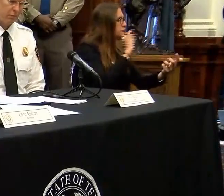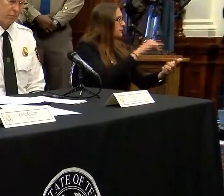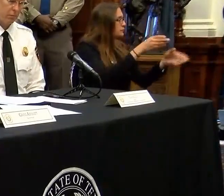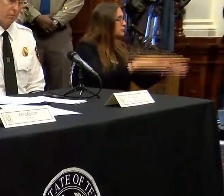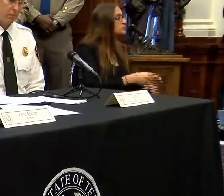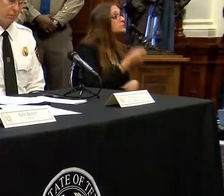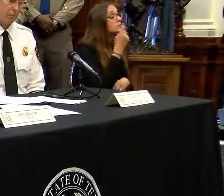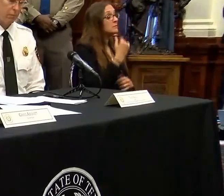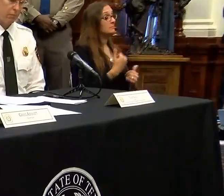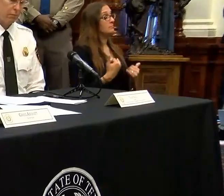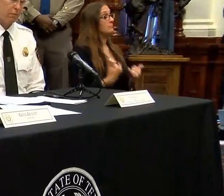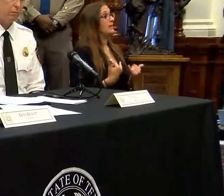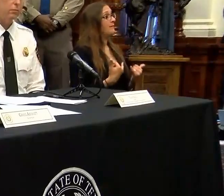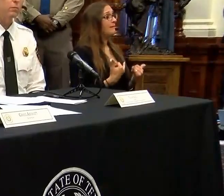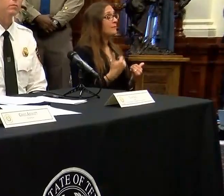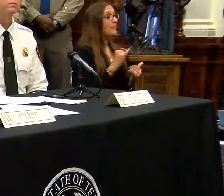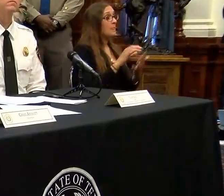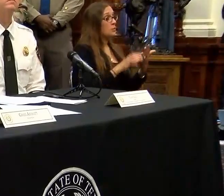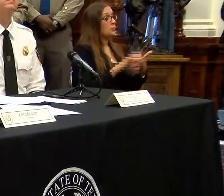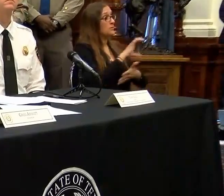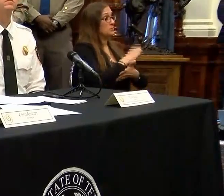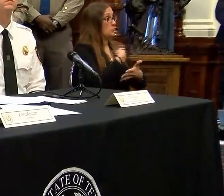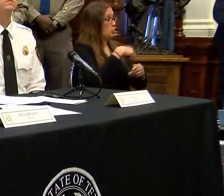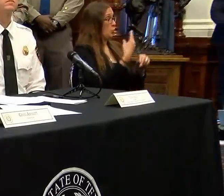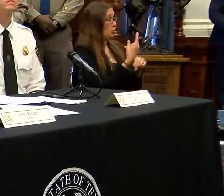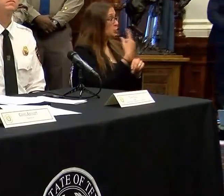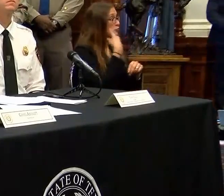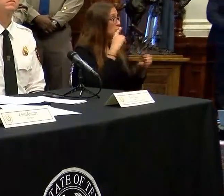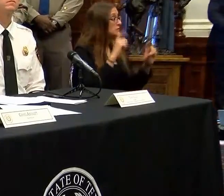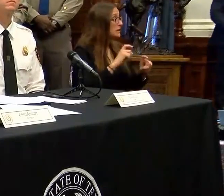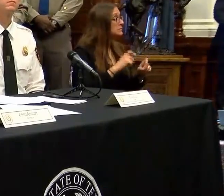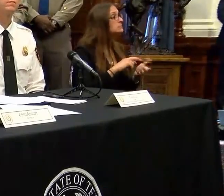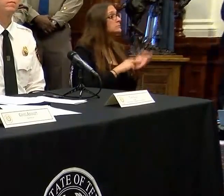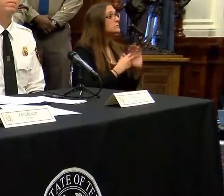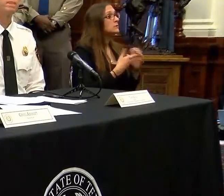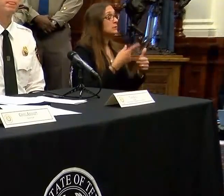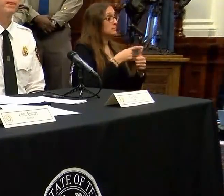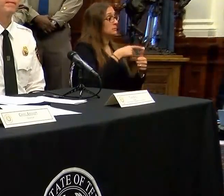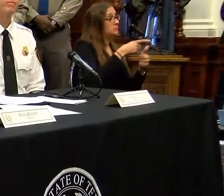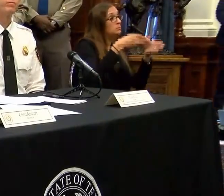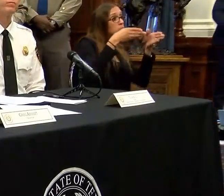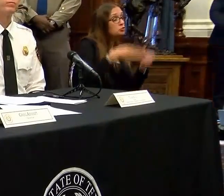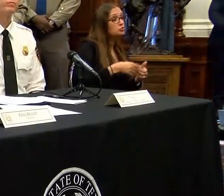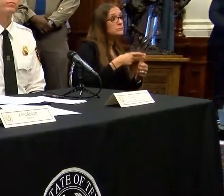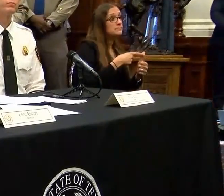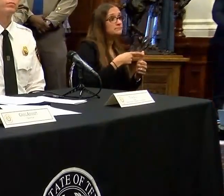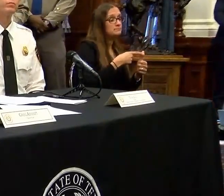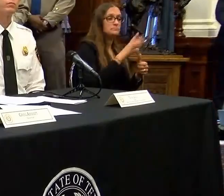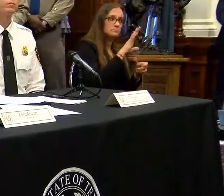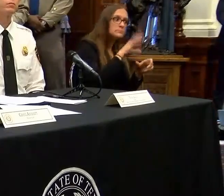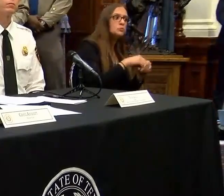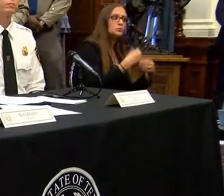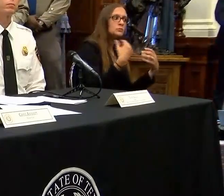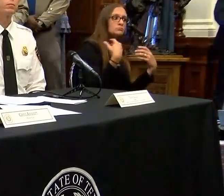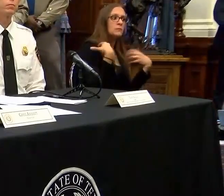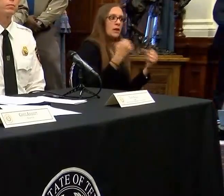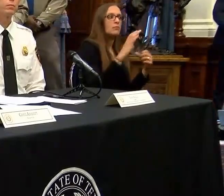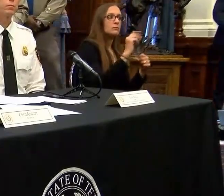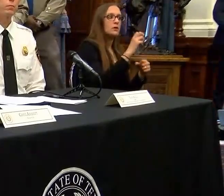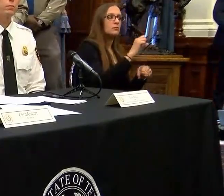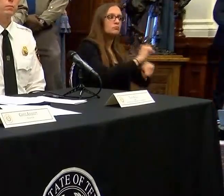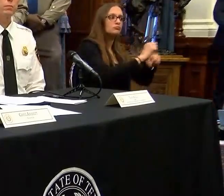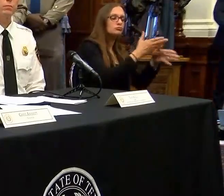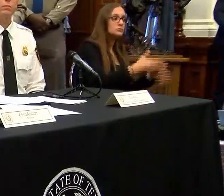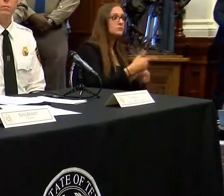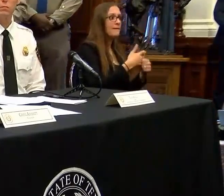in time, the criteria that we'd use for testing would be that an individual, including healthcare workers,